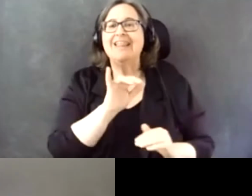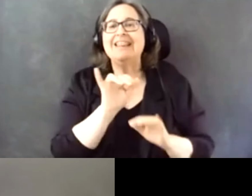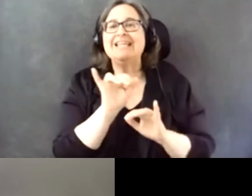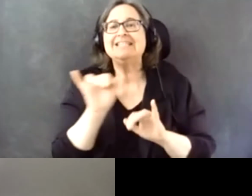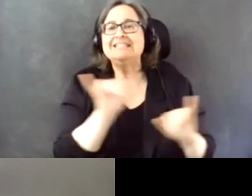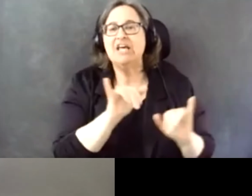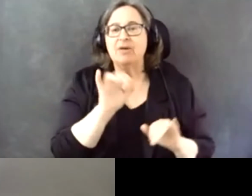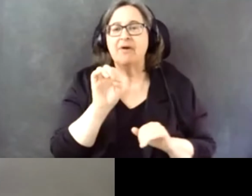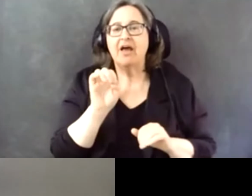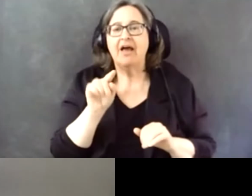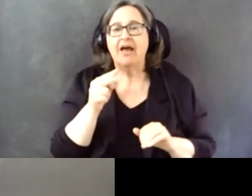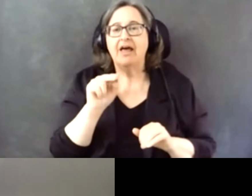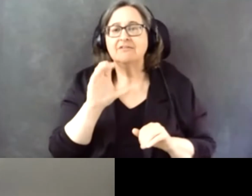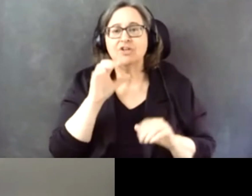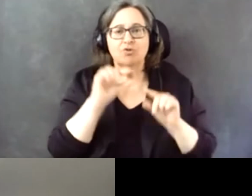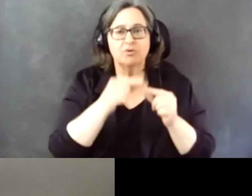experiencing those inequalities